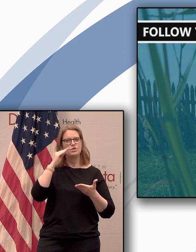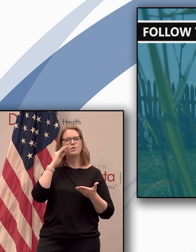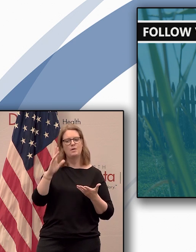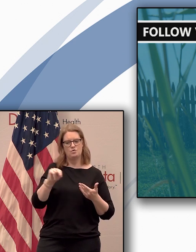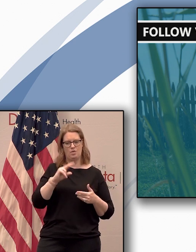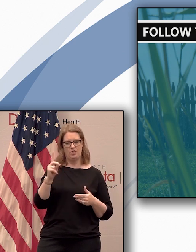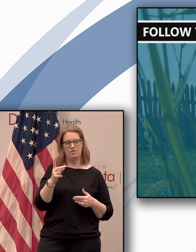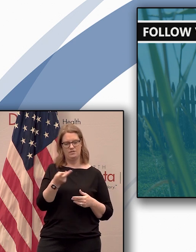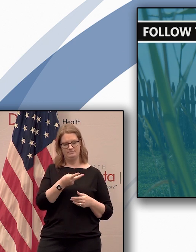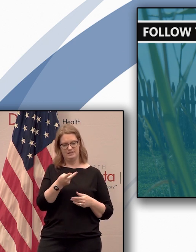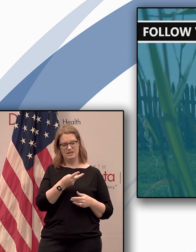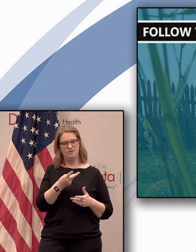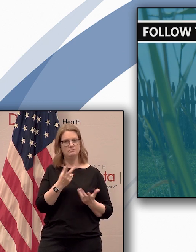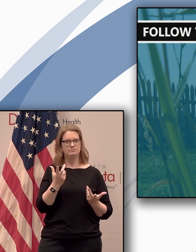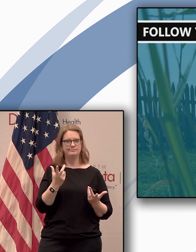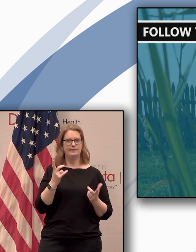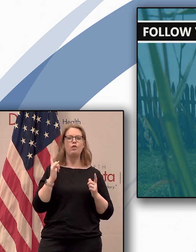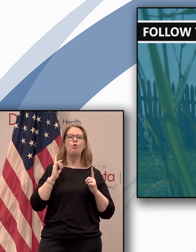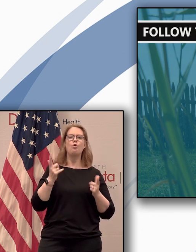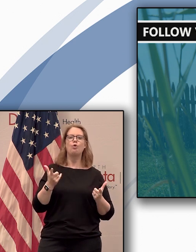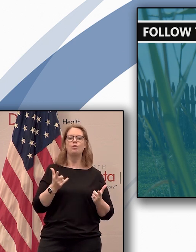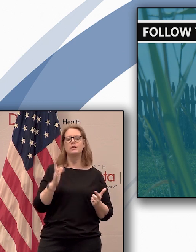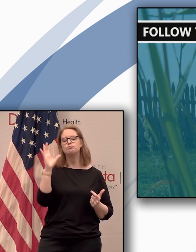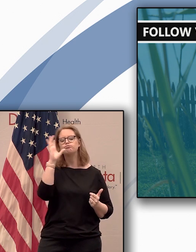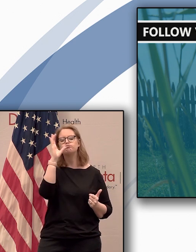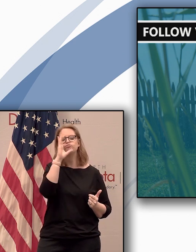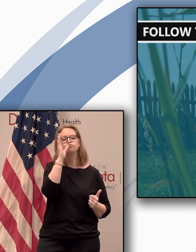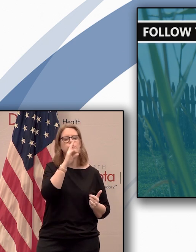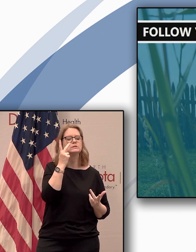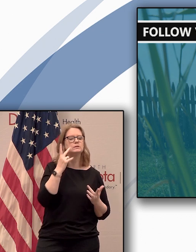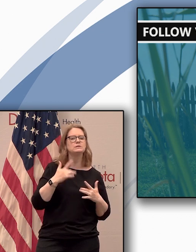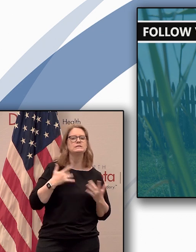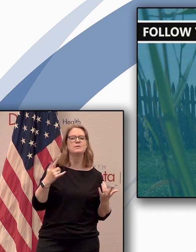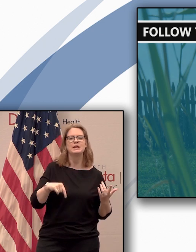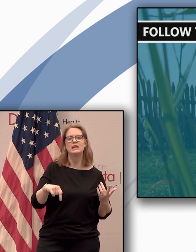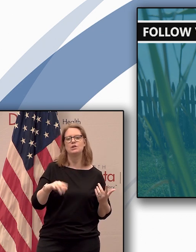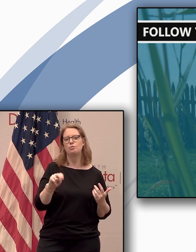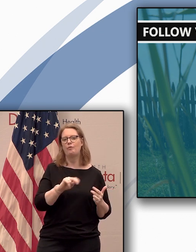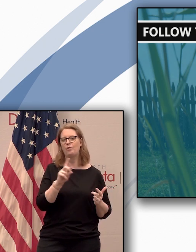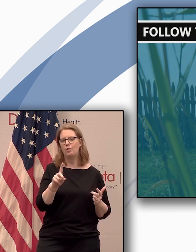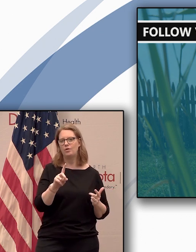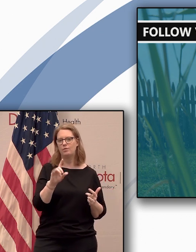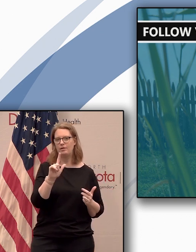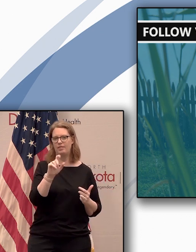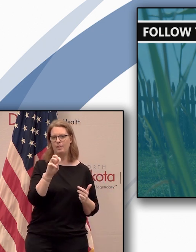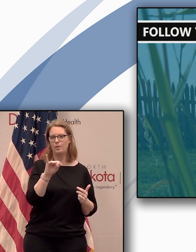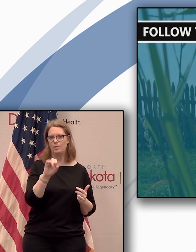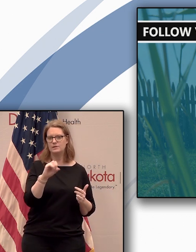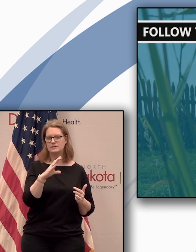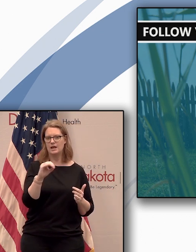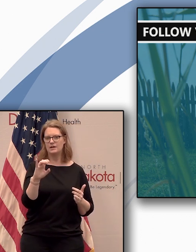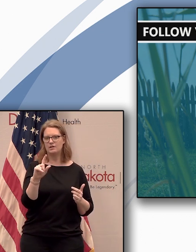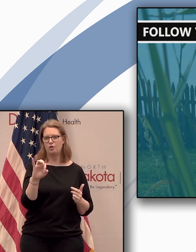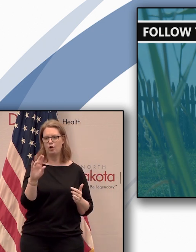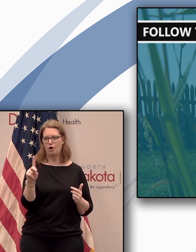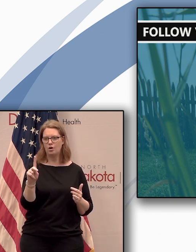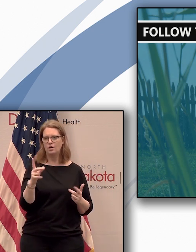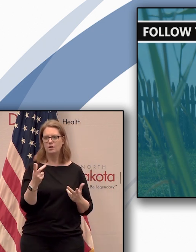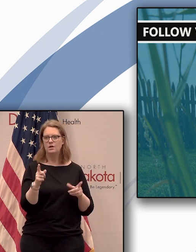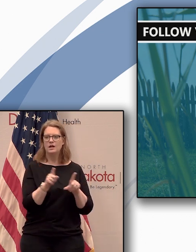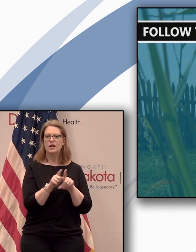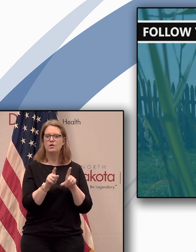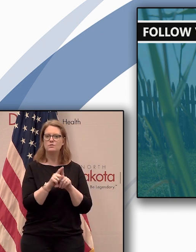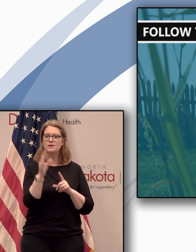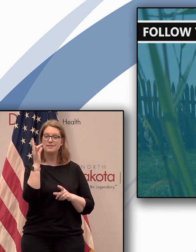earliest the early explorations of Lewis and Clark, and as well as the